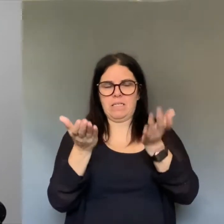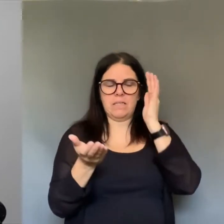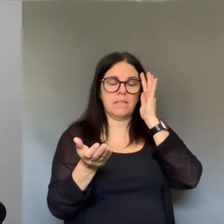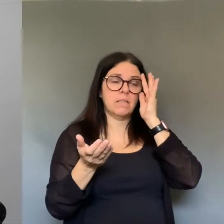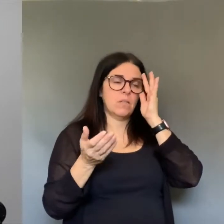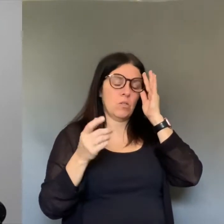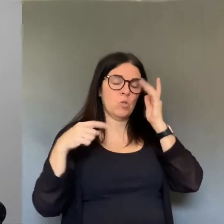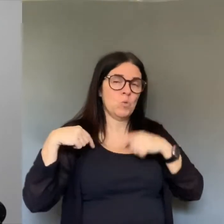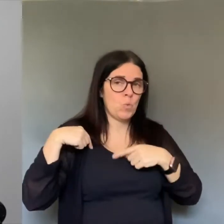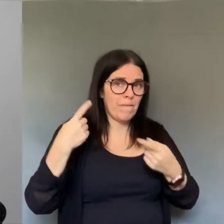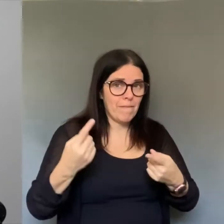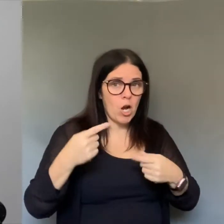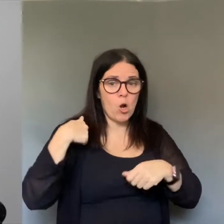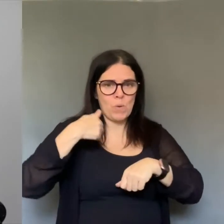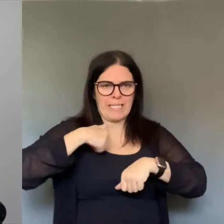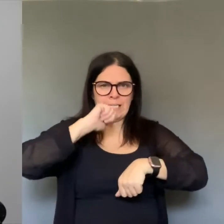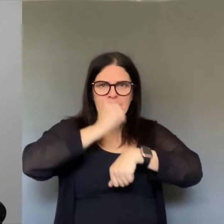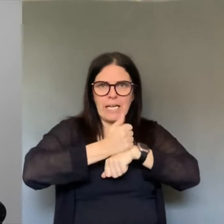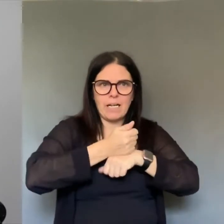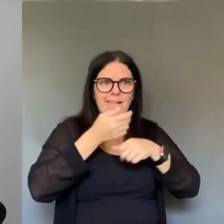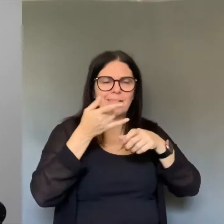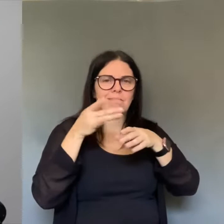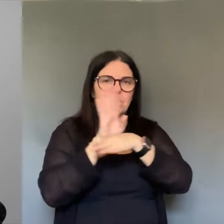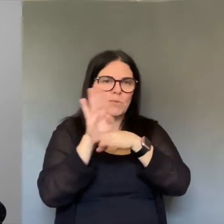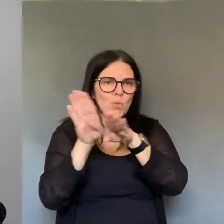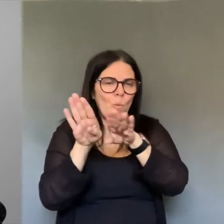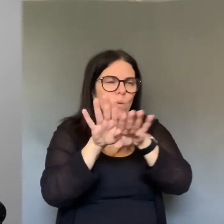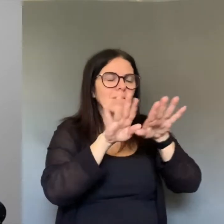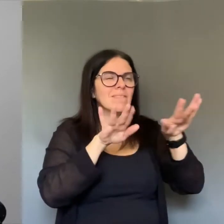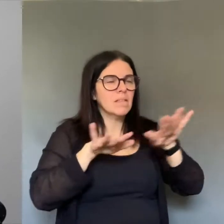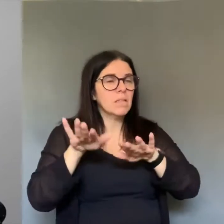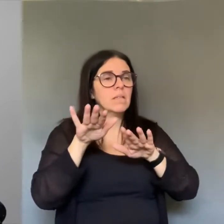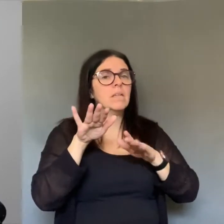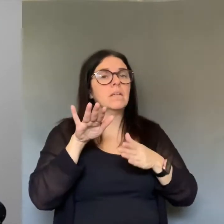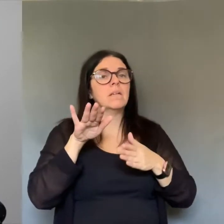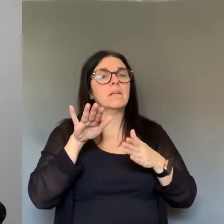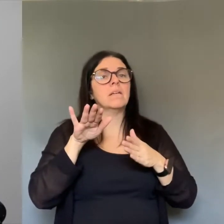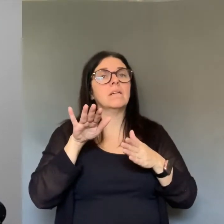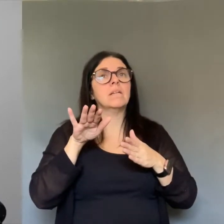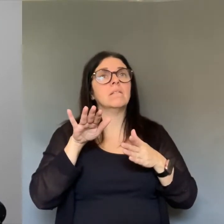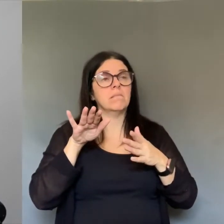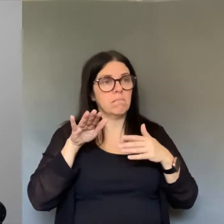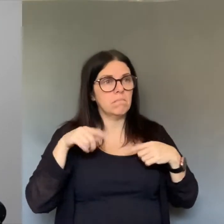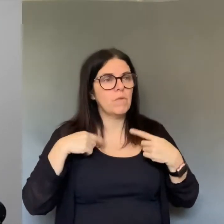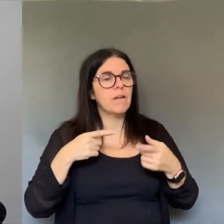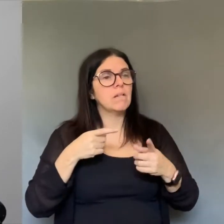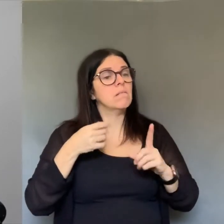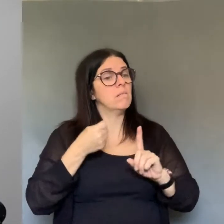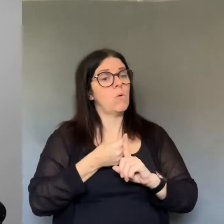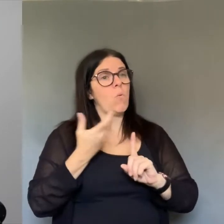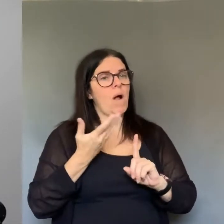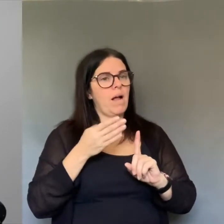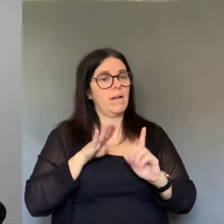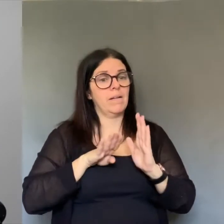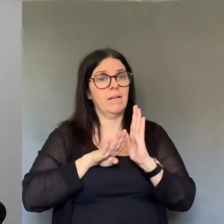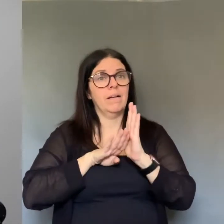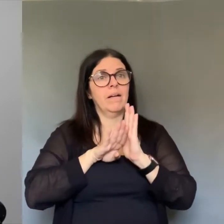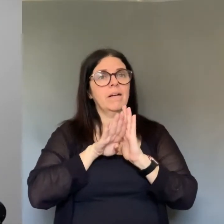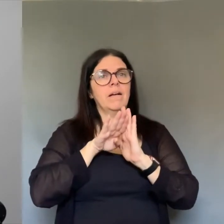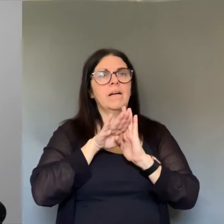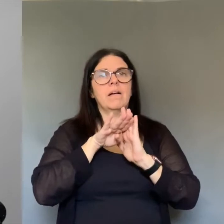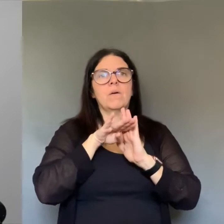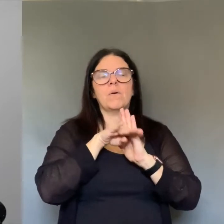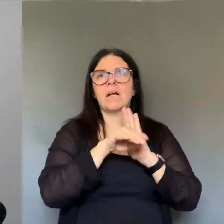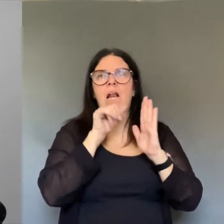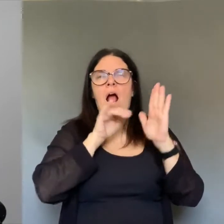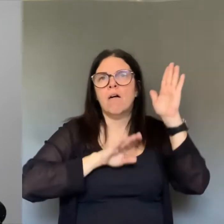we can anticipate when we go back and open all these facilities up. So far, with all the strong public health measures that has